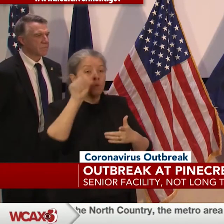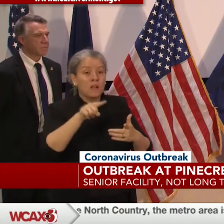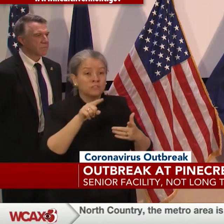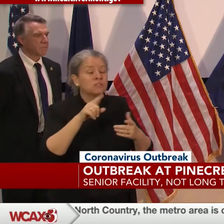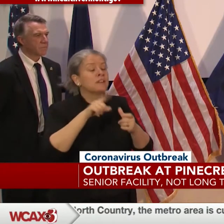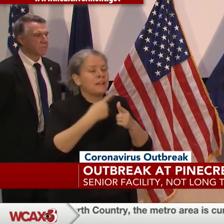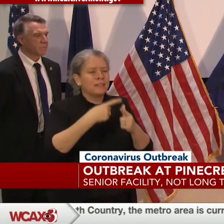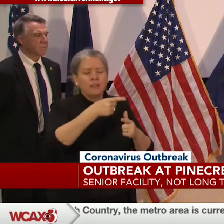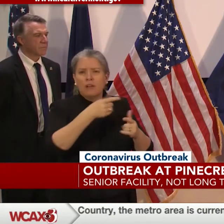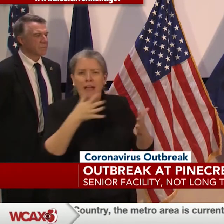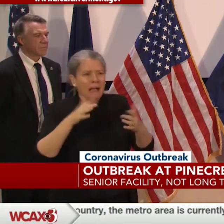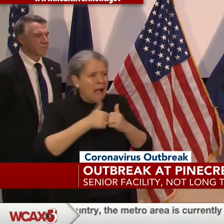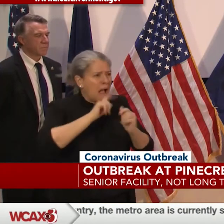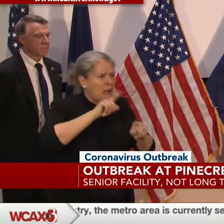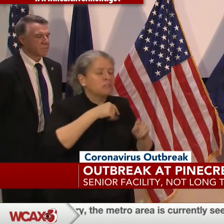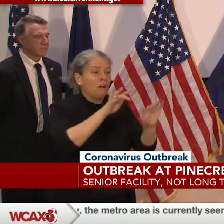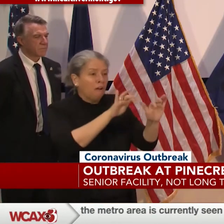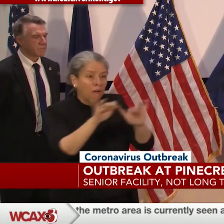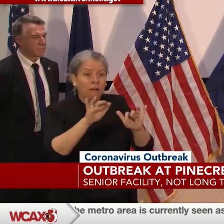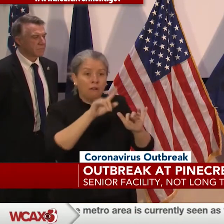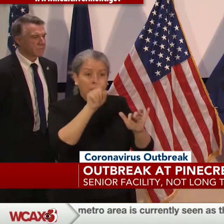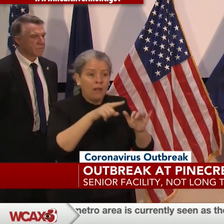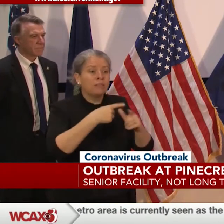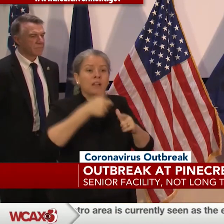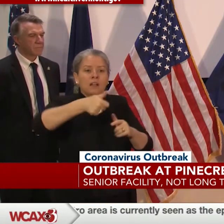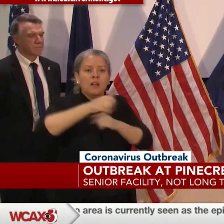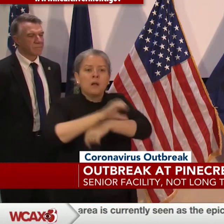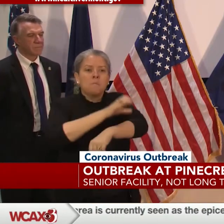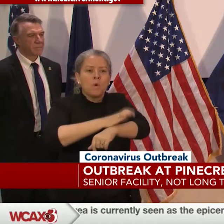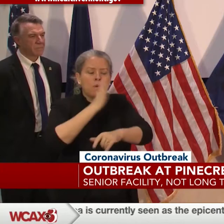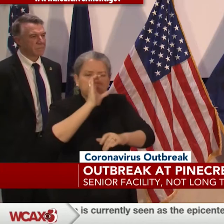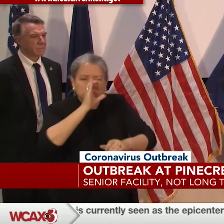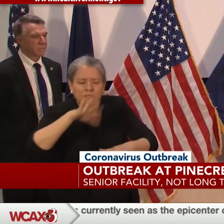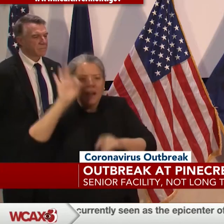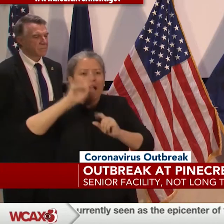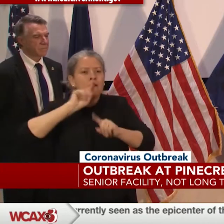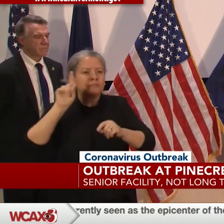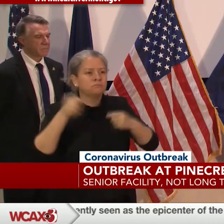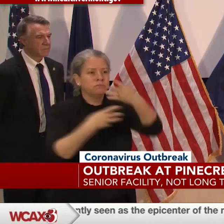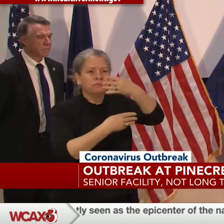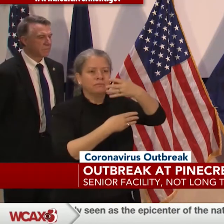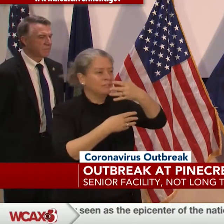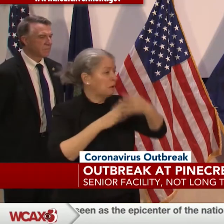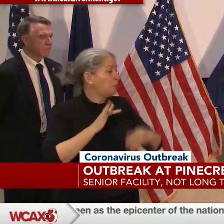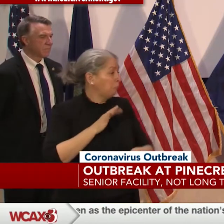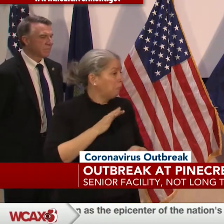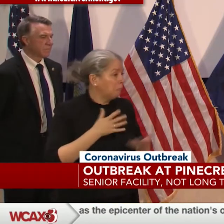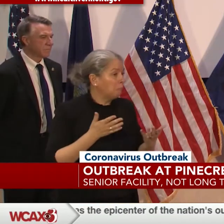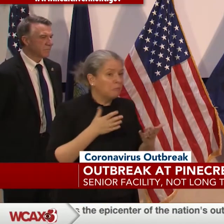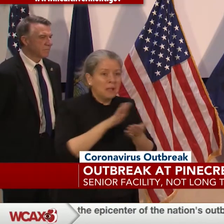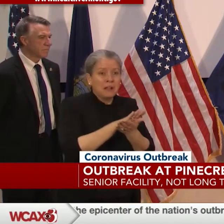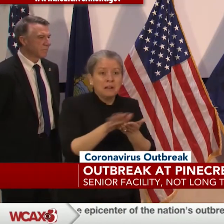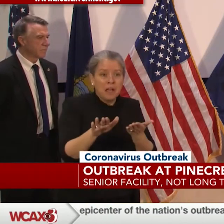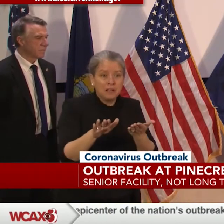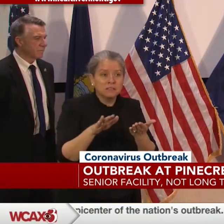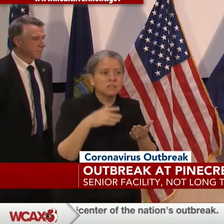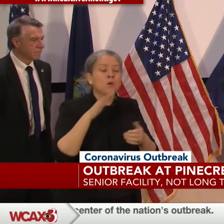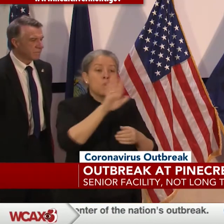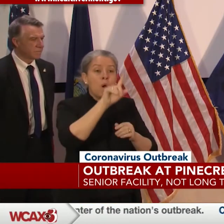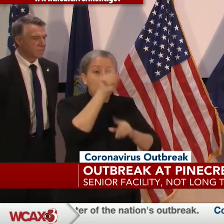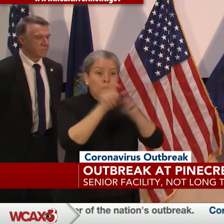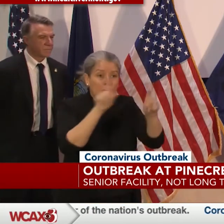frequently asked questions. We can use the questions people input to keep expanding our FAQs